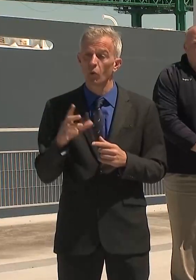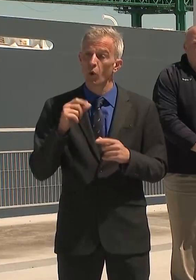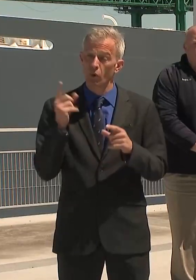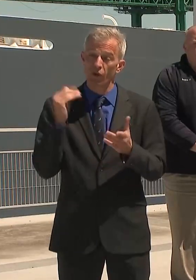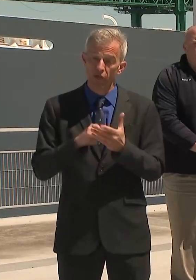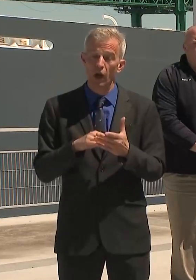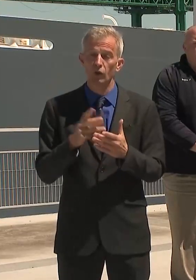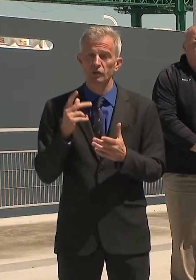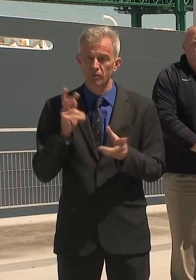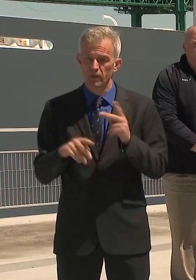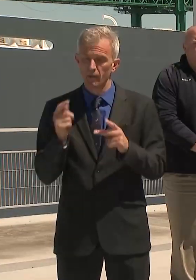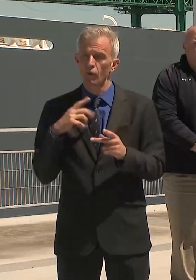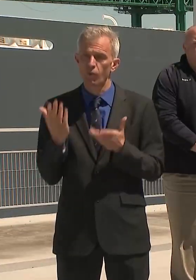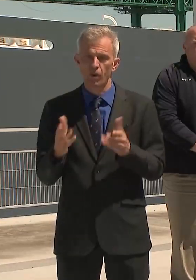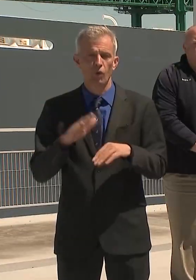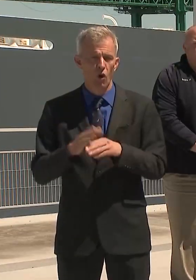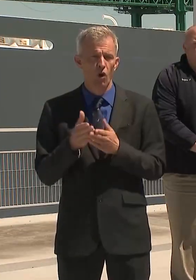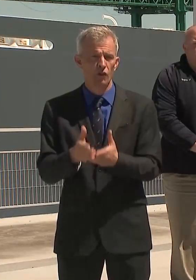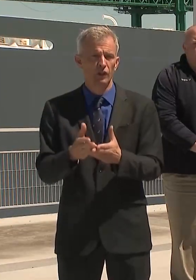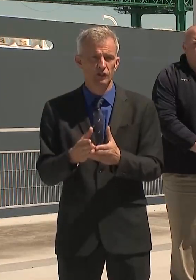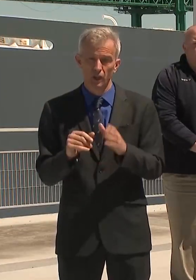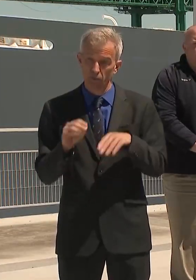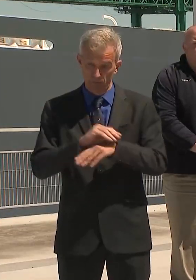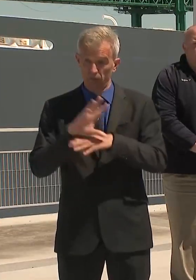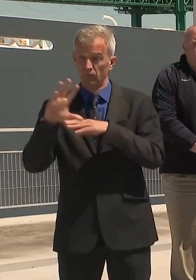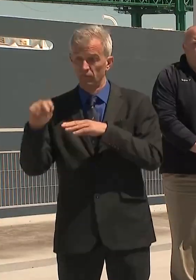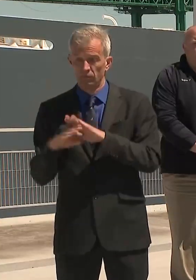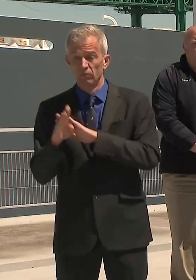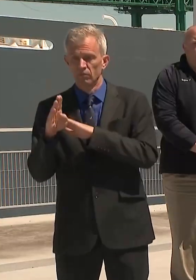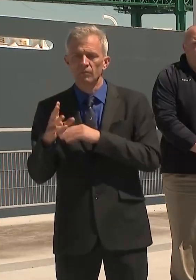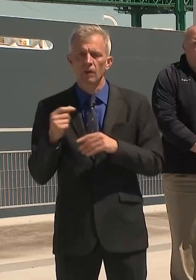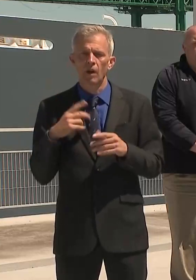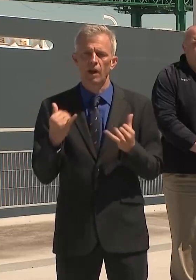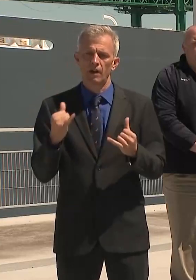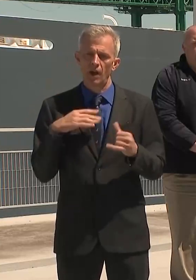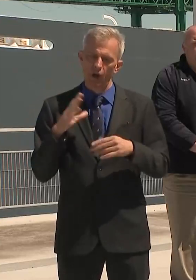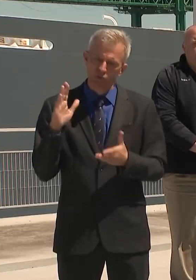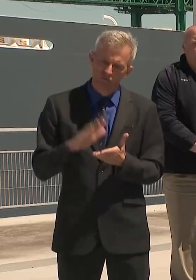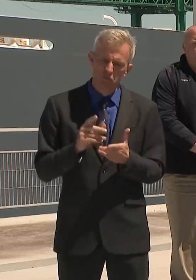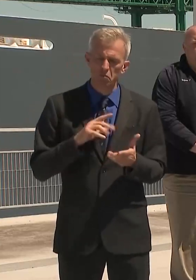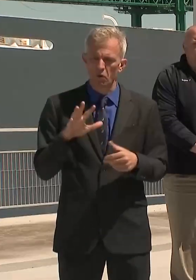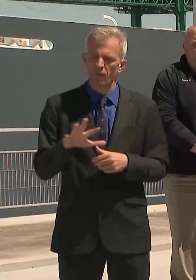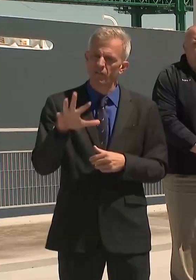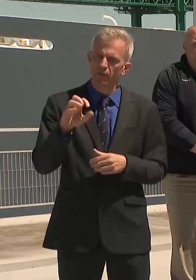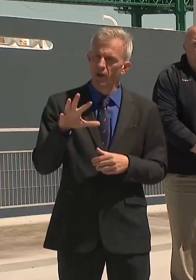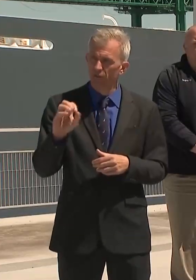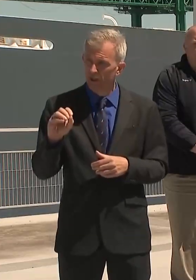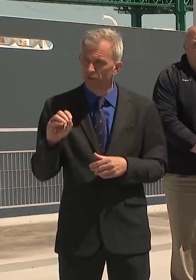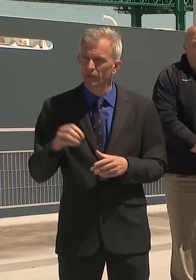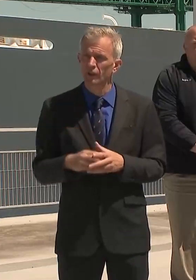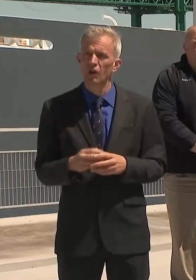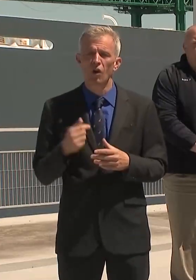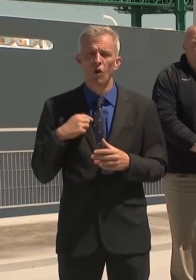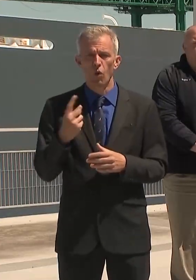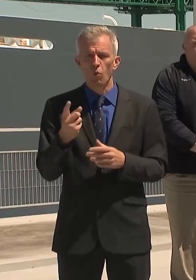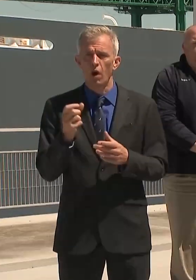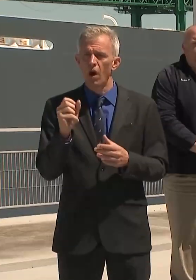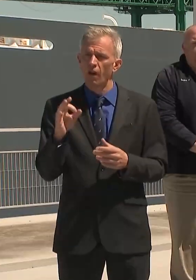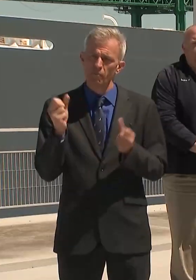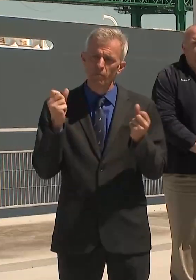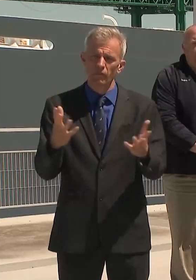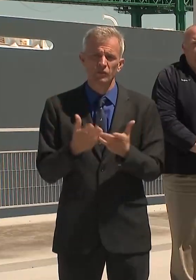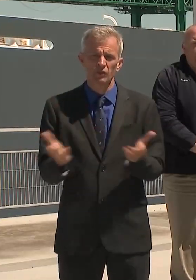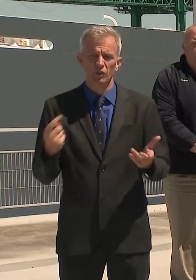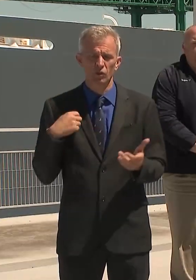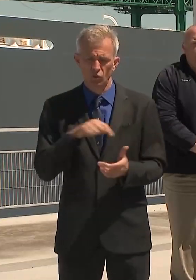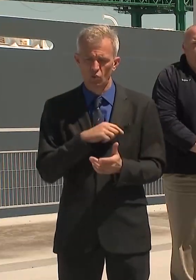about the operation and any questions that people may have. It's just one of many assets that we're already pre-positioning throughout the state